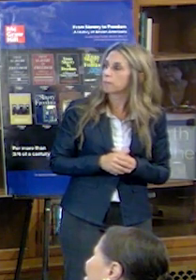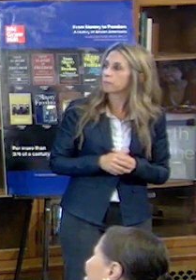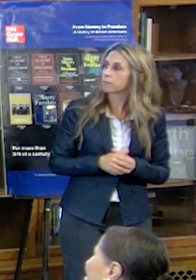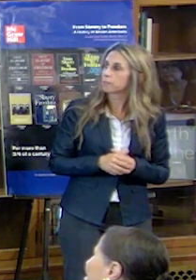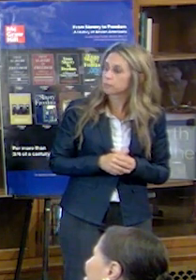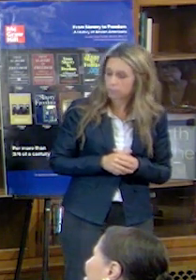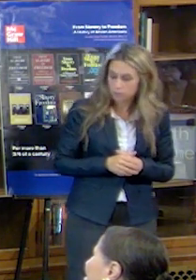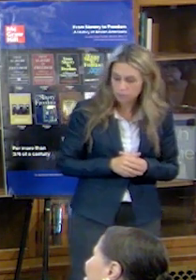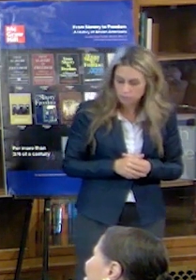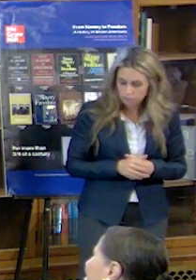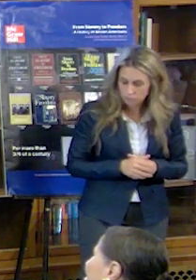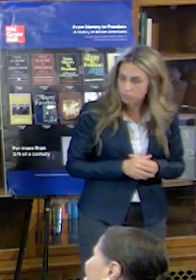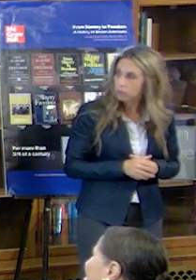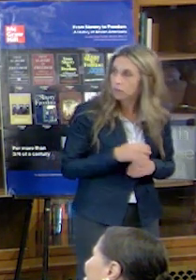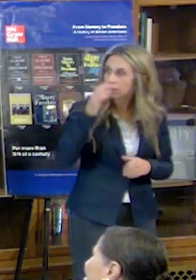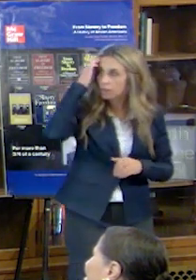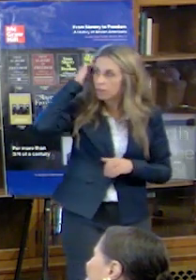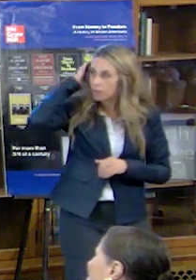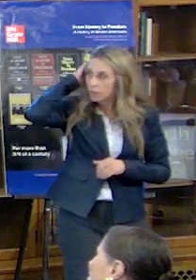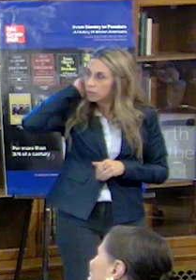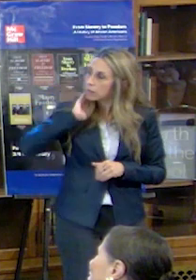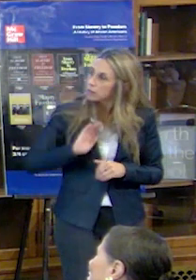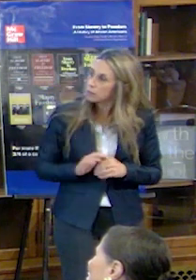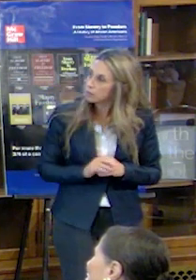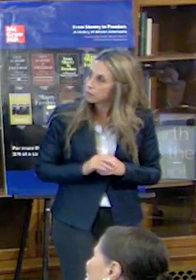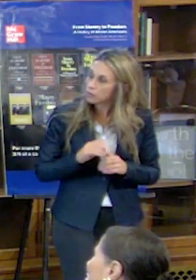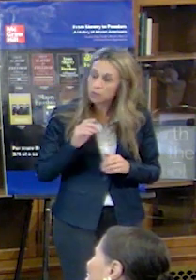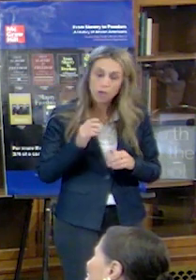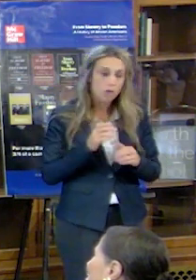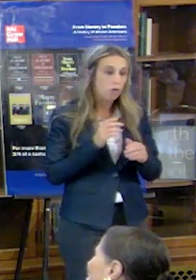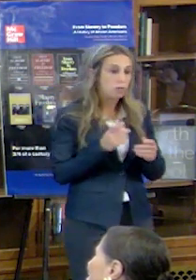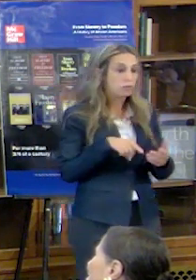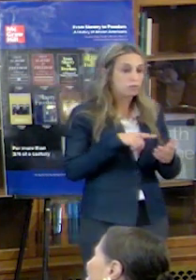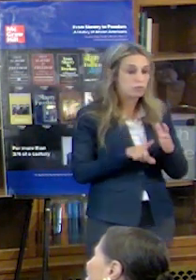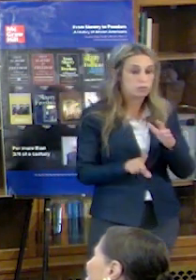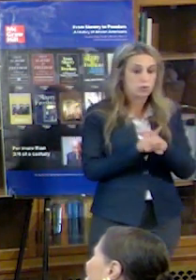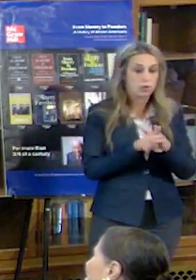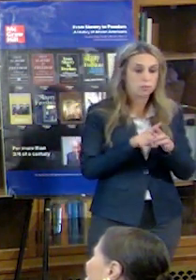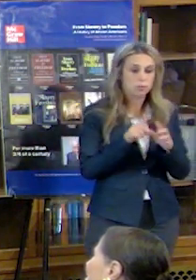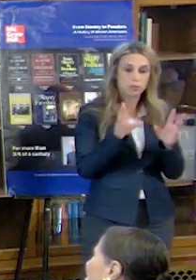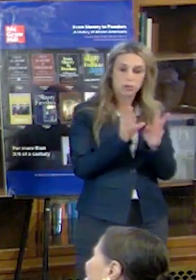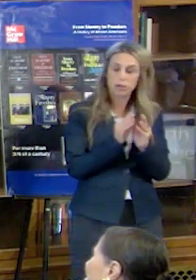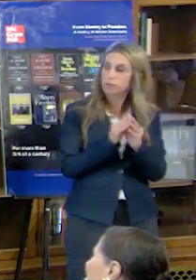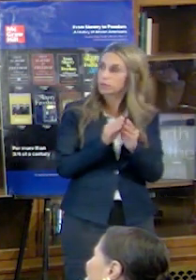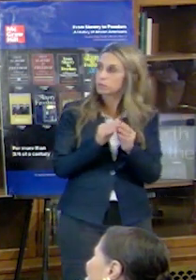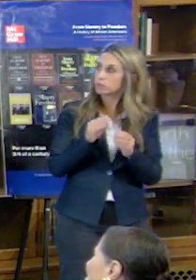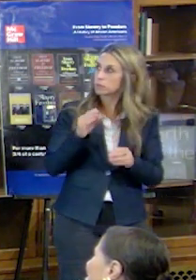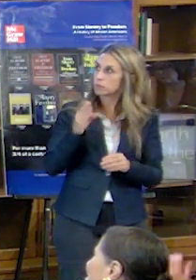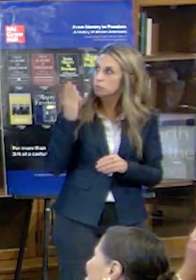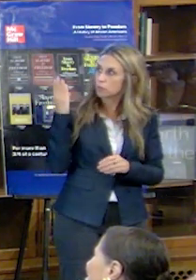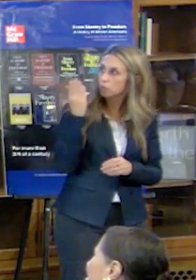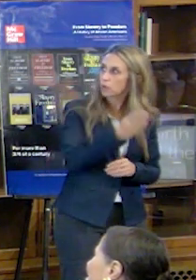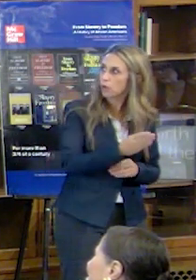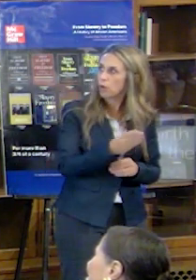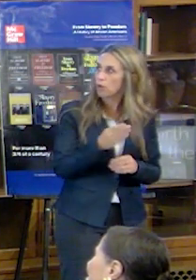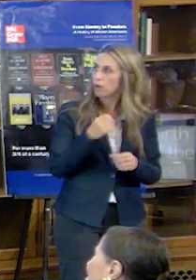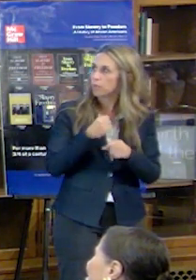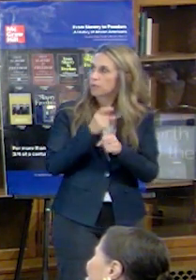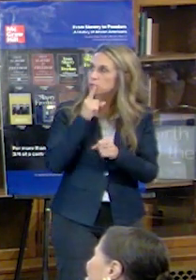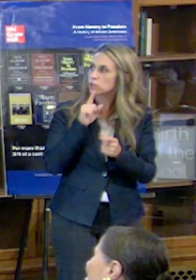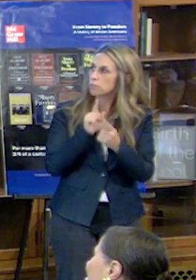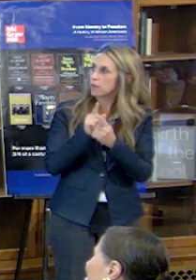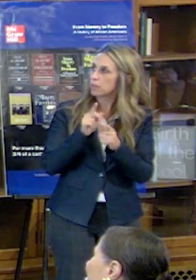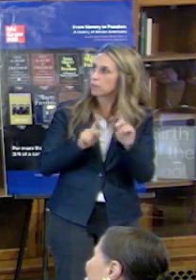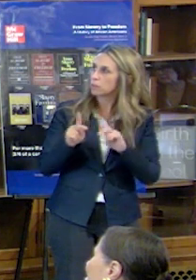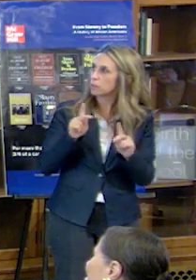historians I know and when she got to the conference she would make a beine and make sure that she actually met those people and it in